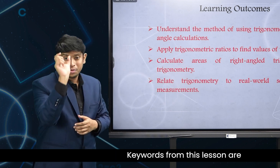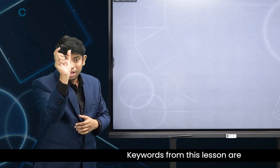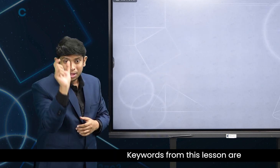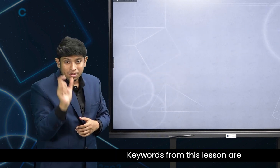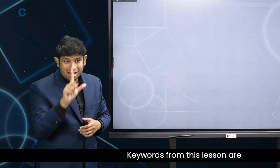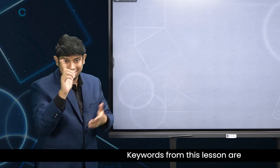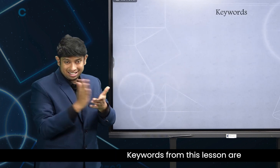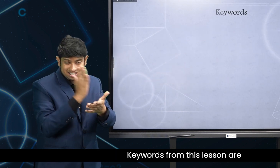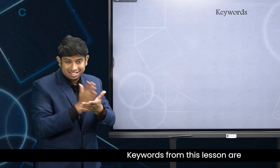Keywords from this lesson are